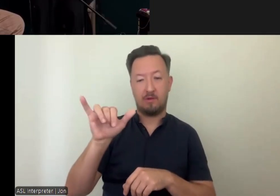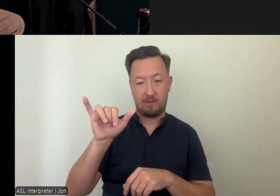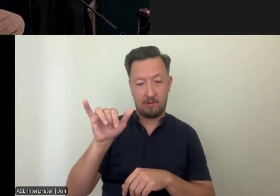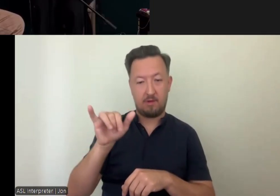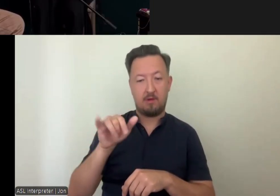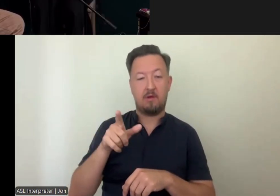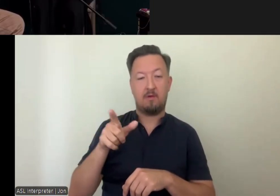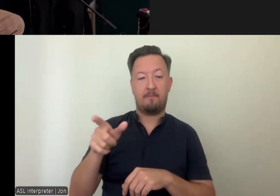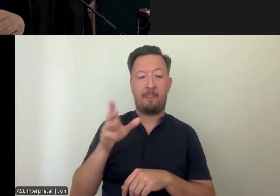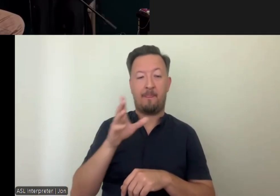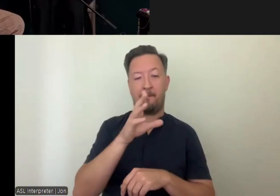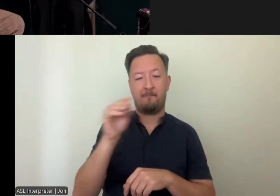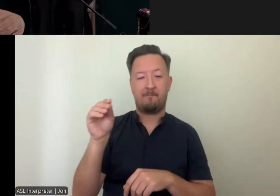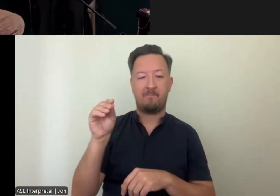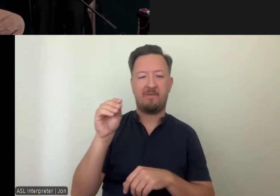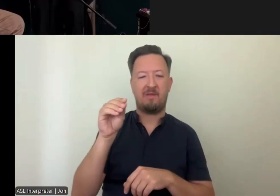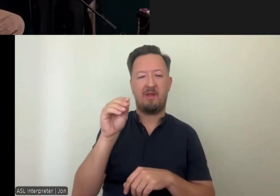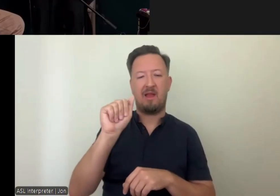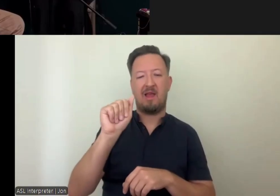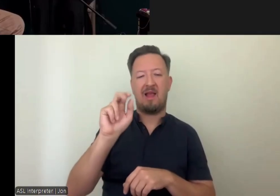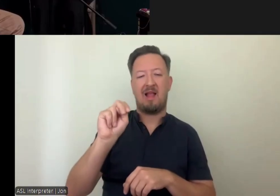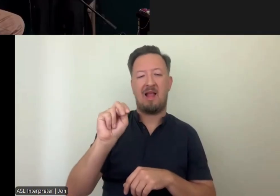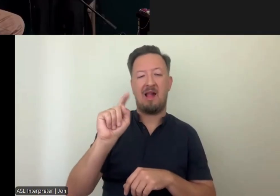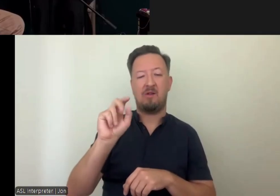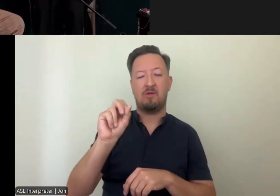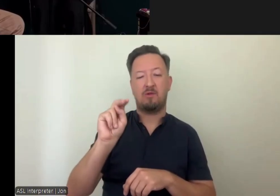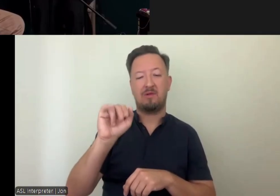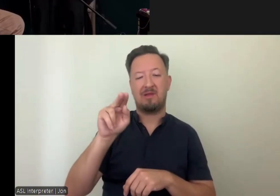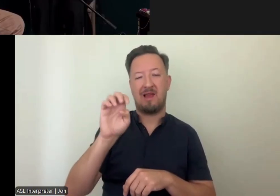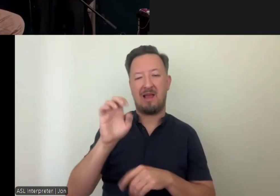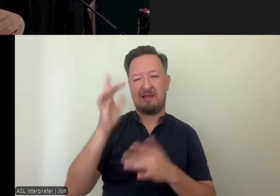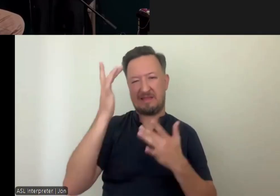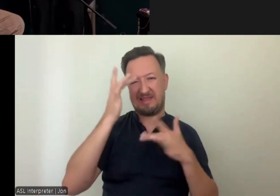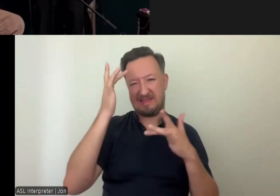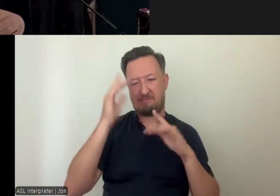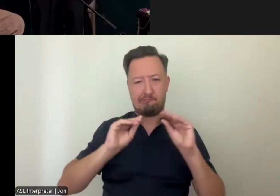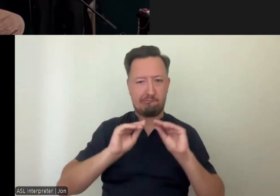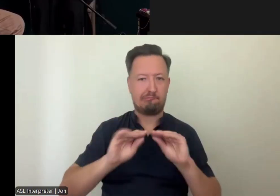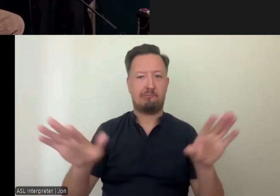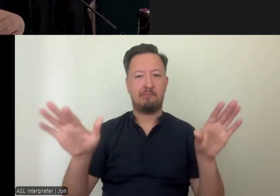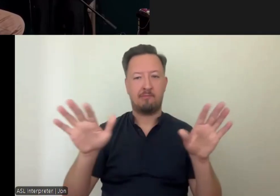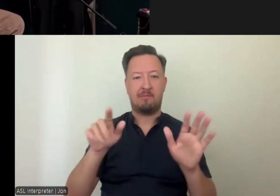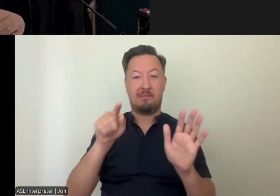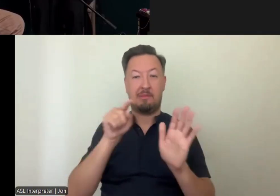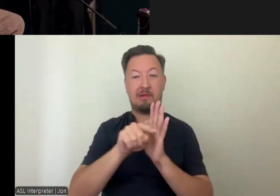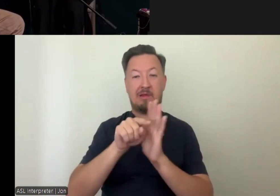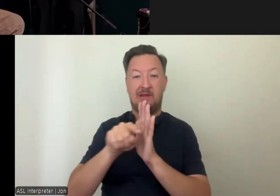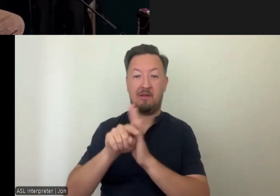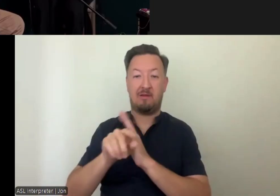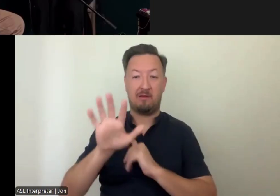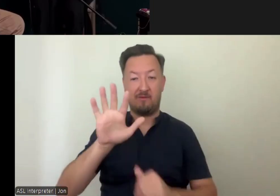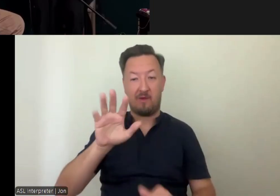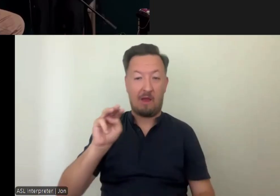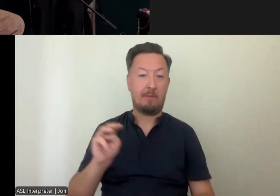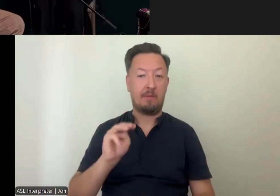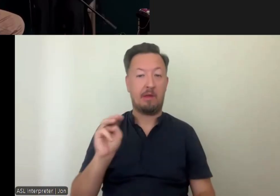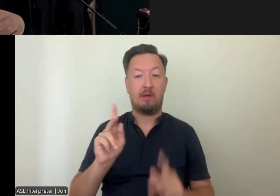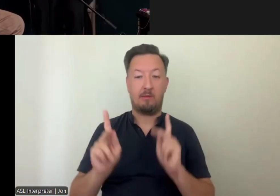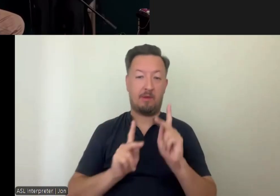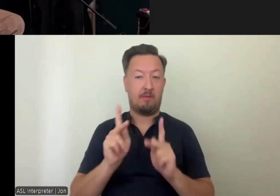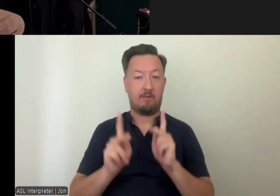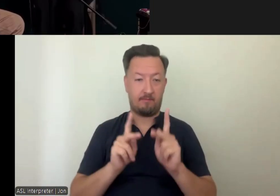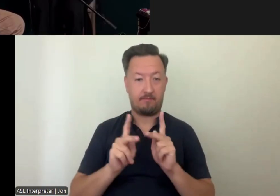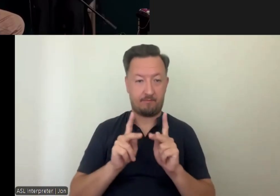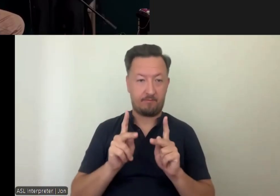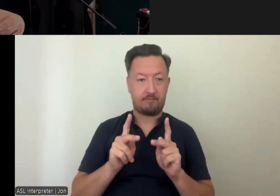the Antonine Plague, which was an epidemic that killed 5 million people in the Roman Empire. So it was